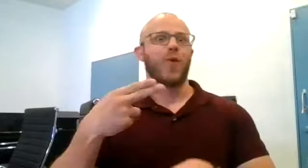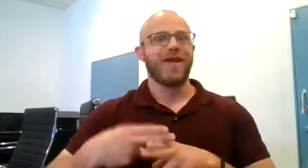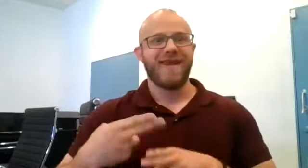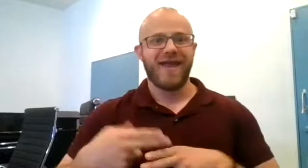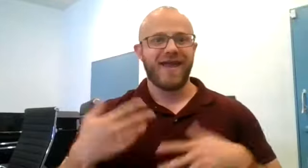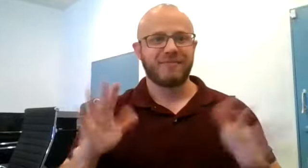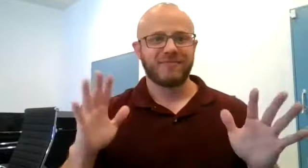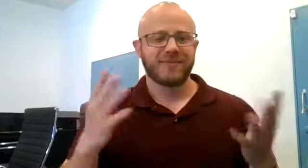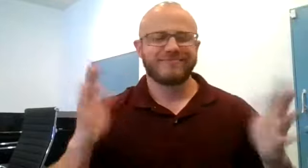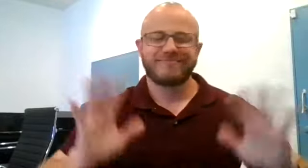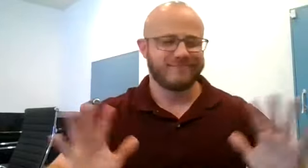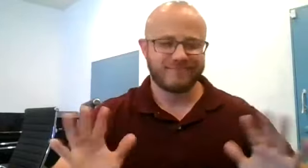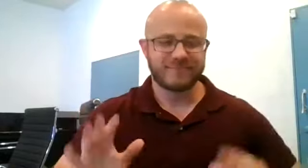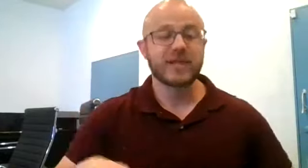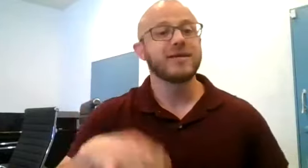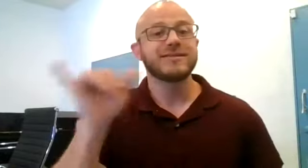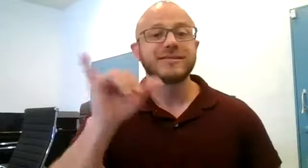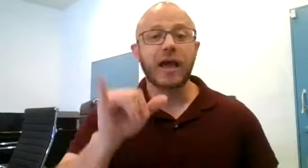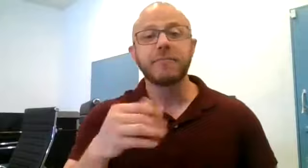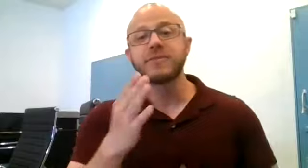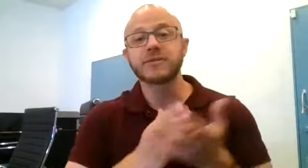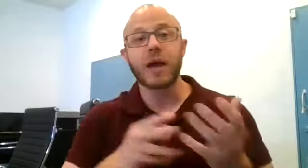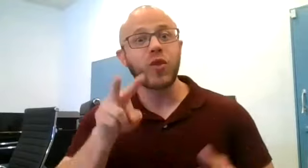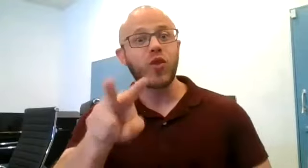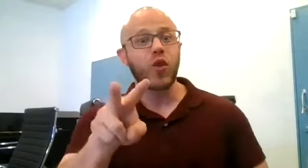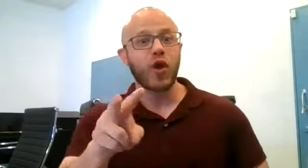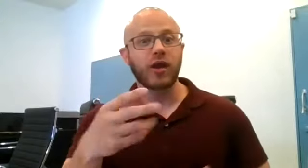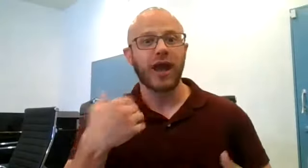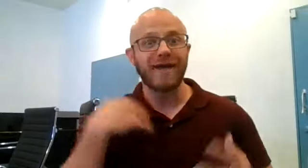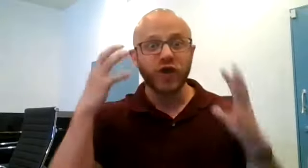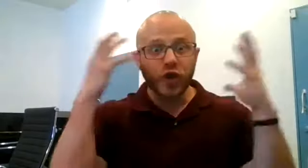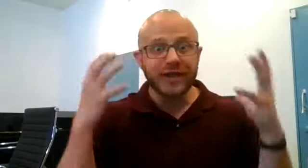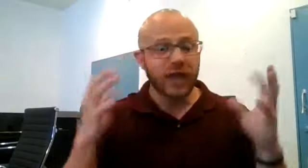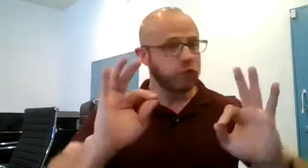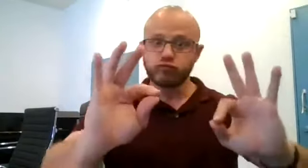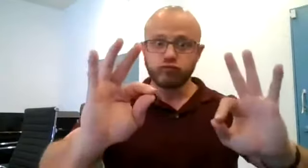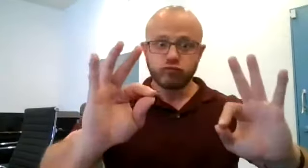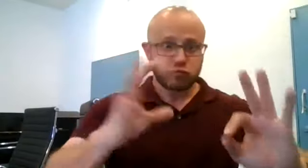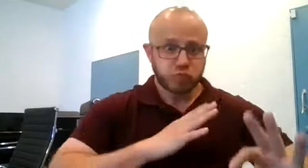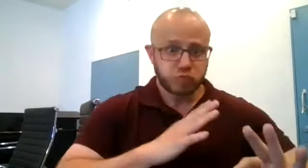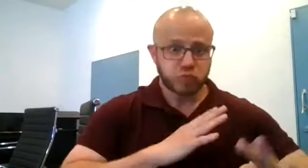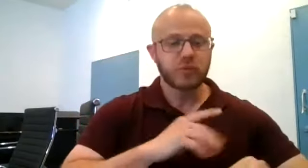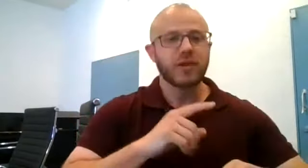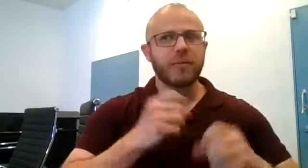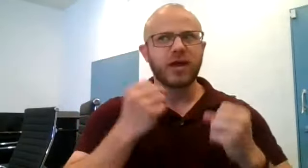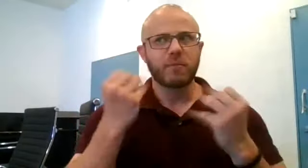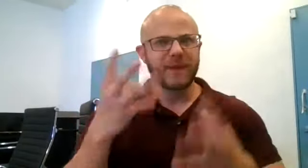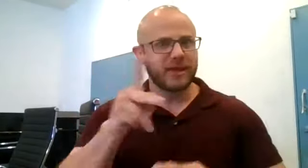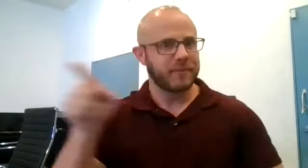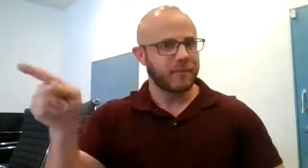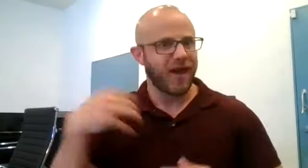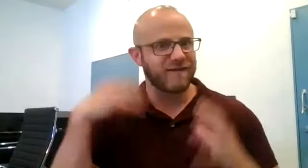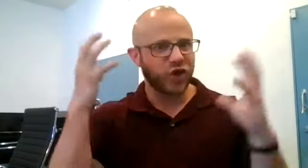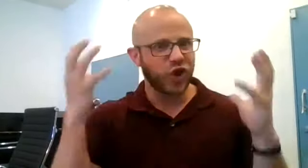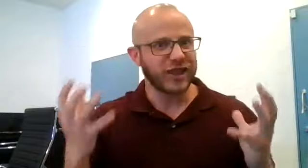So it's just from your name. Someone will look, has curly hair, that's great, that's fine. But a